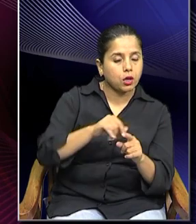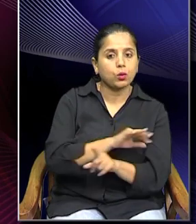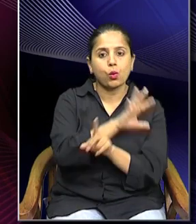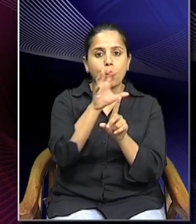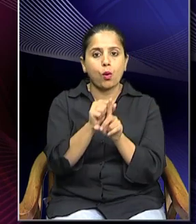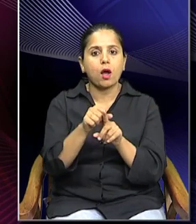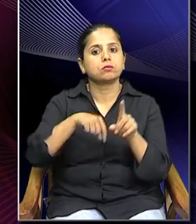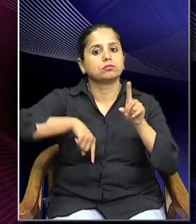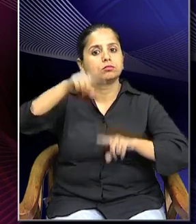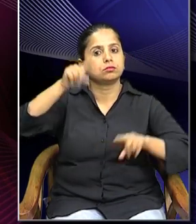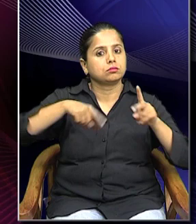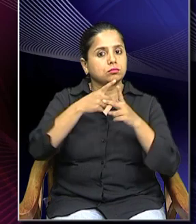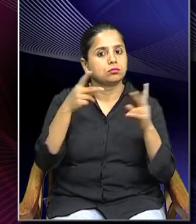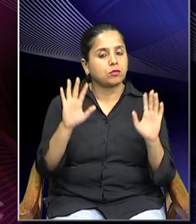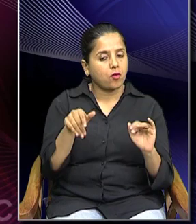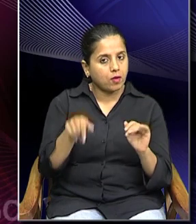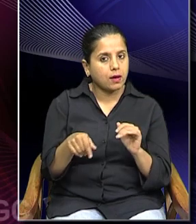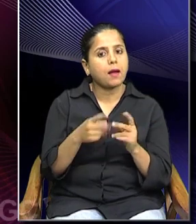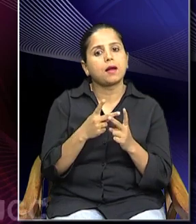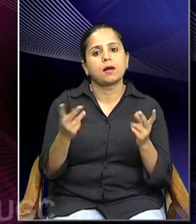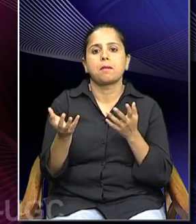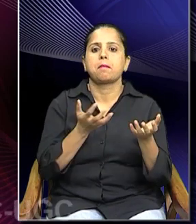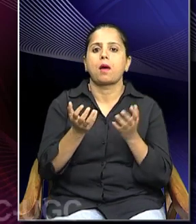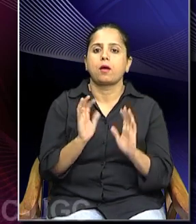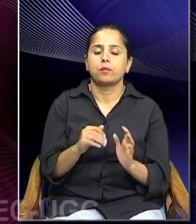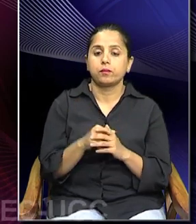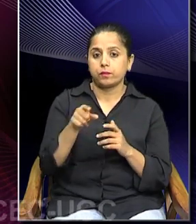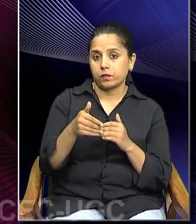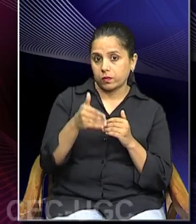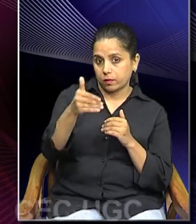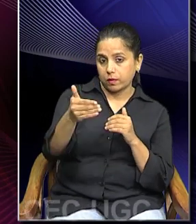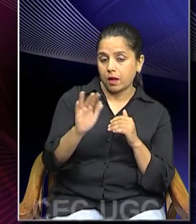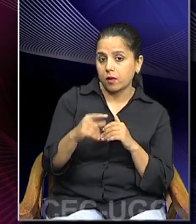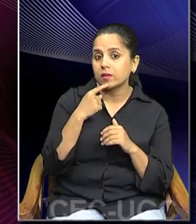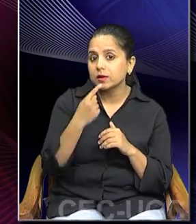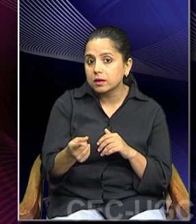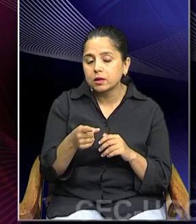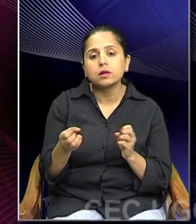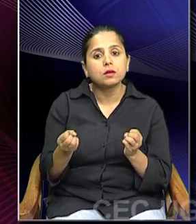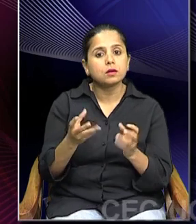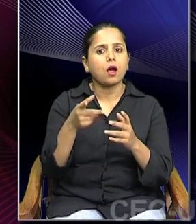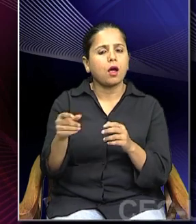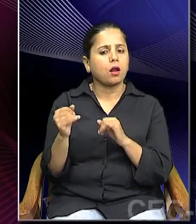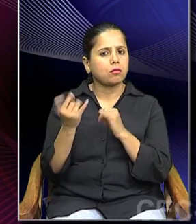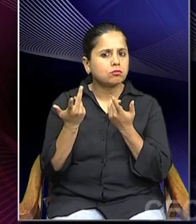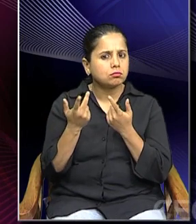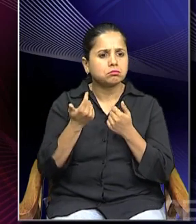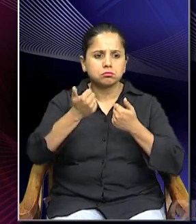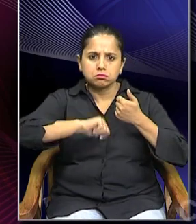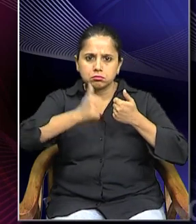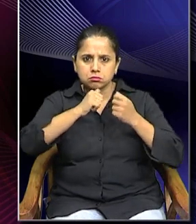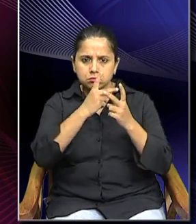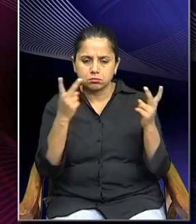cultural variation of these multiple markets, and this will kind of start critiquing